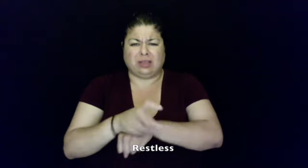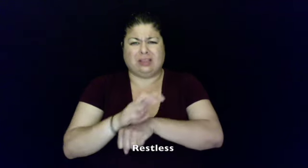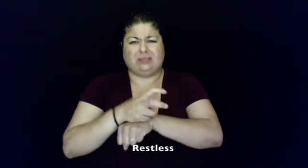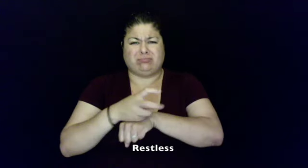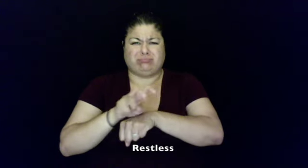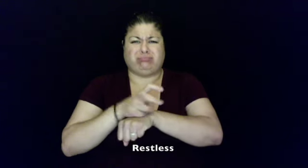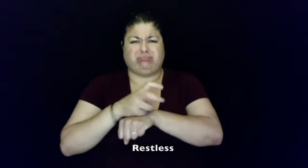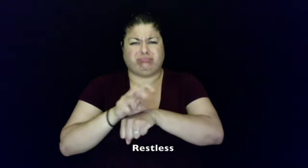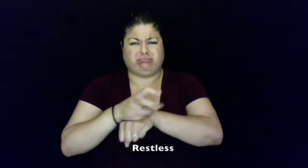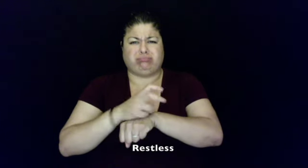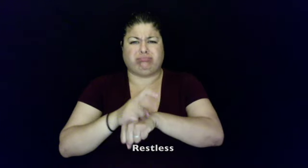Restlessness.